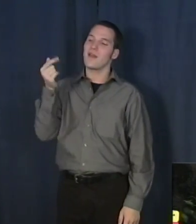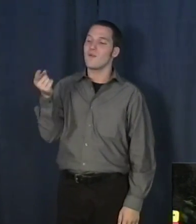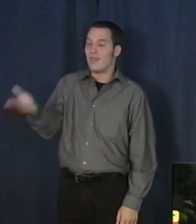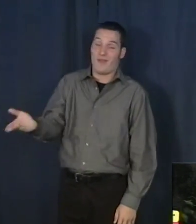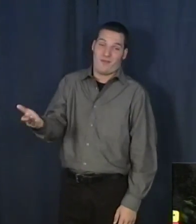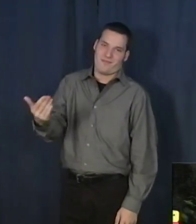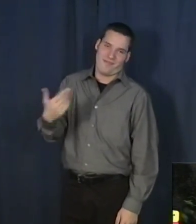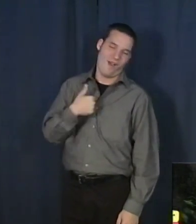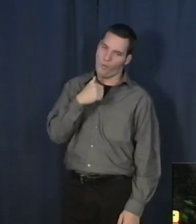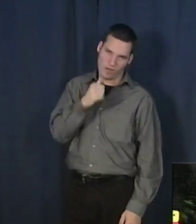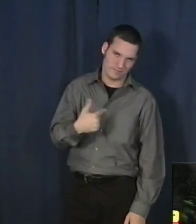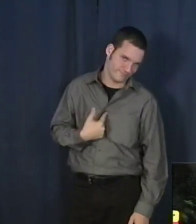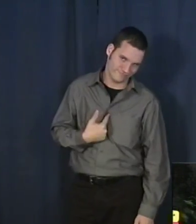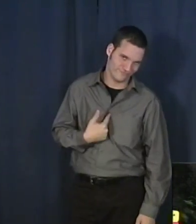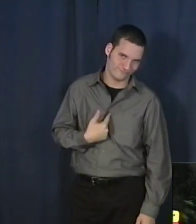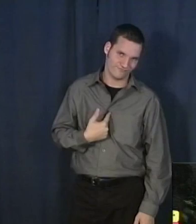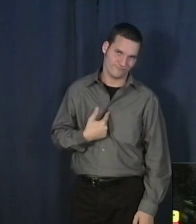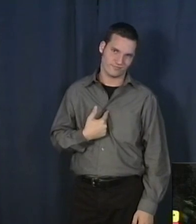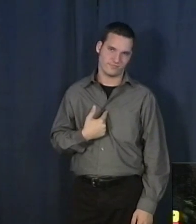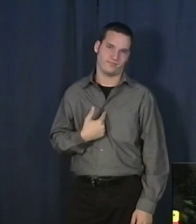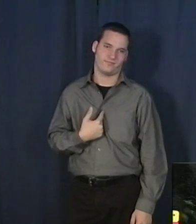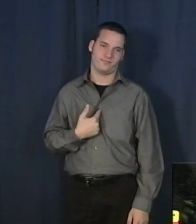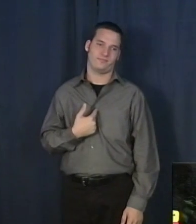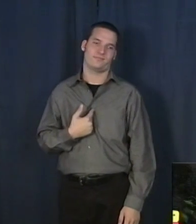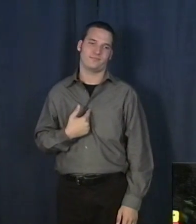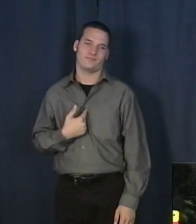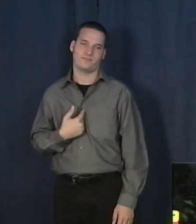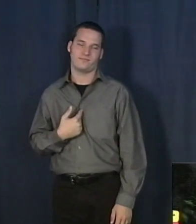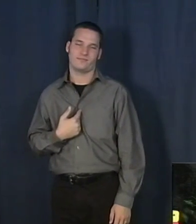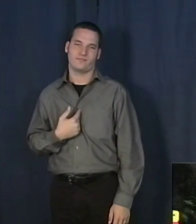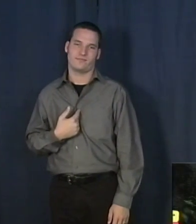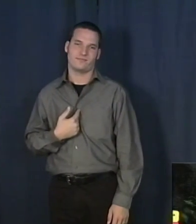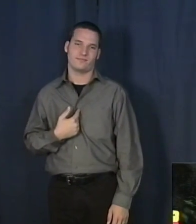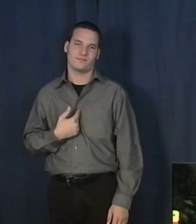better because, you know, he was there and I wasn't.